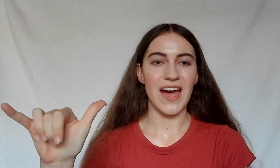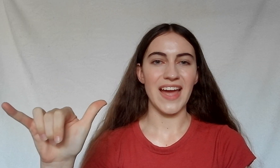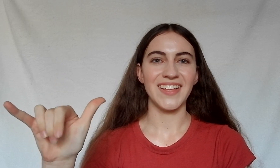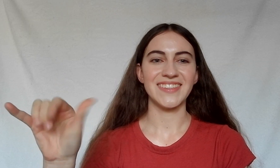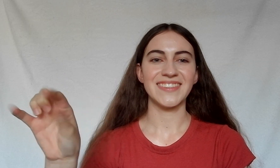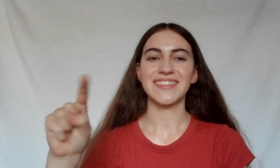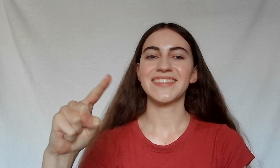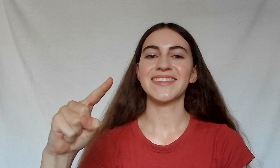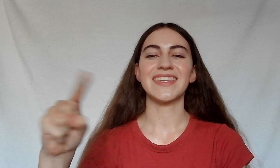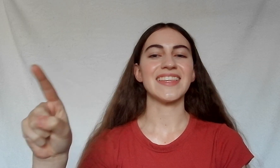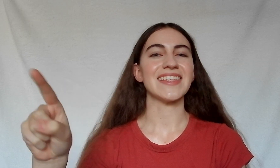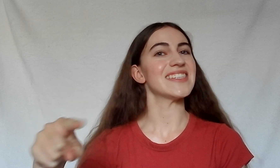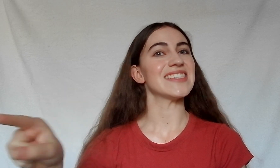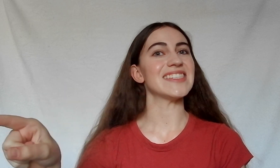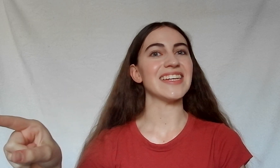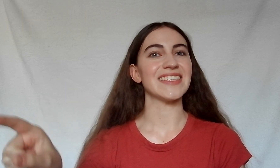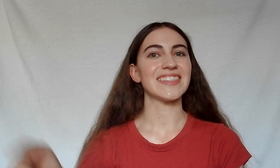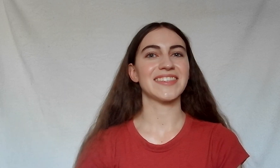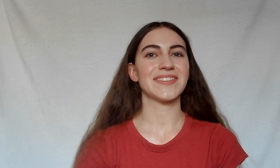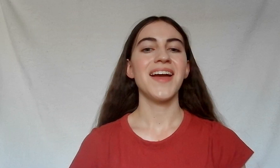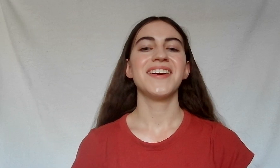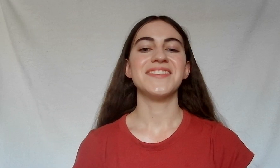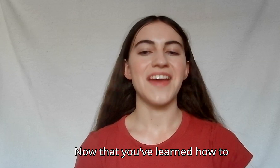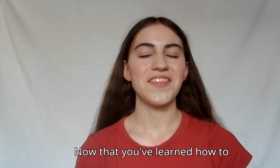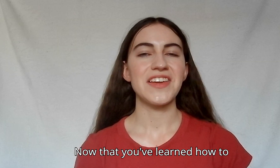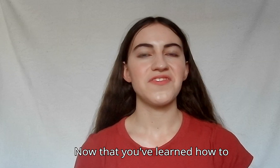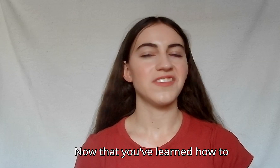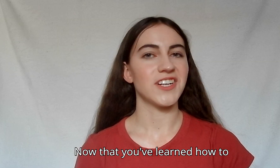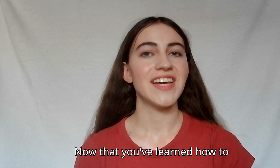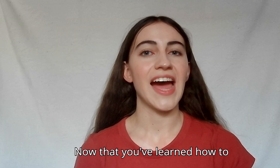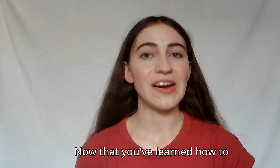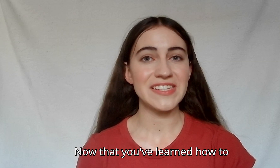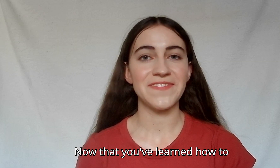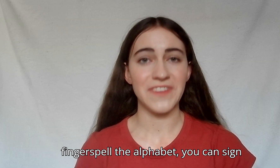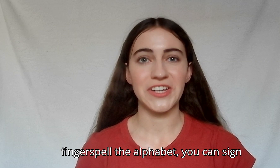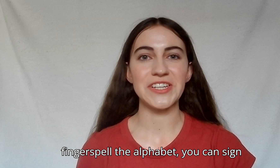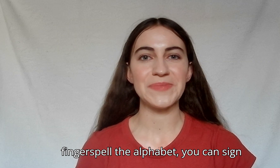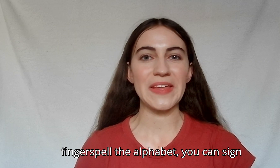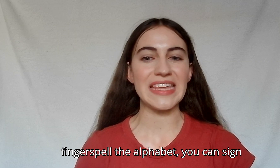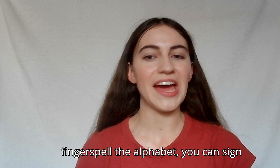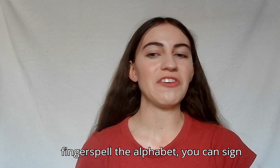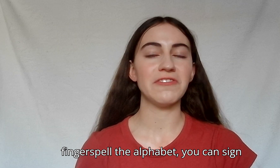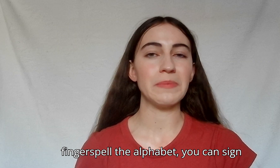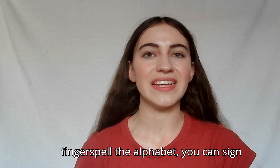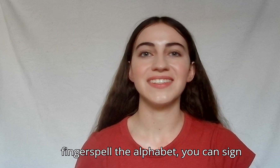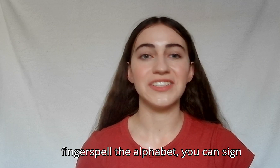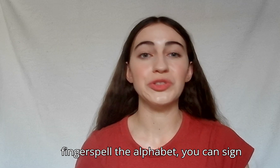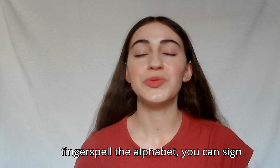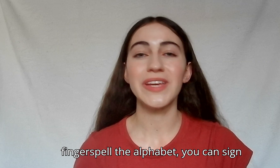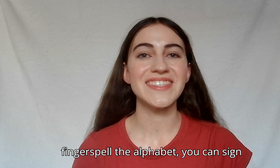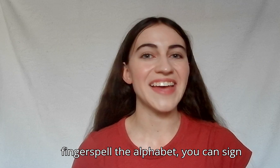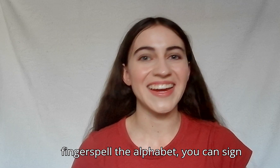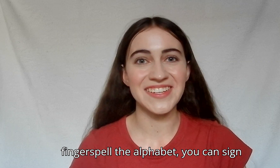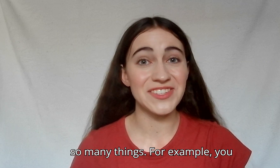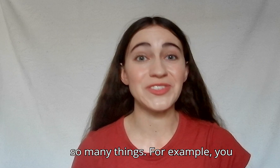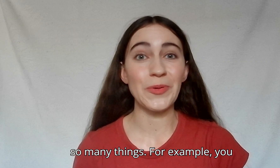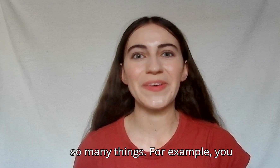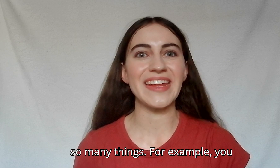Y, Z. Now that you've learned how to fingerspell the alphabet, you can sign so many